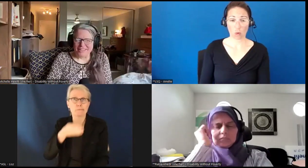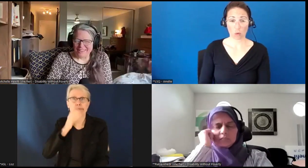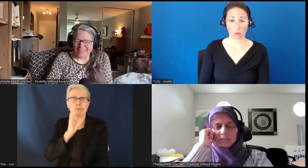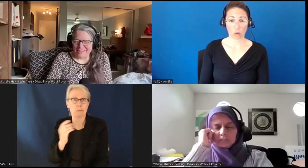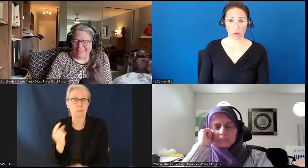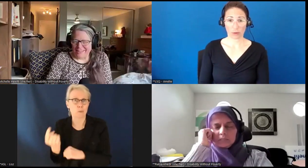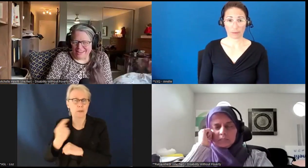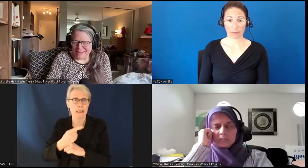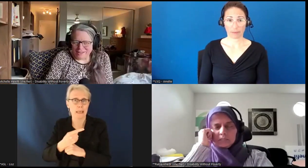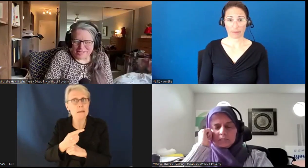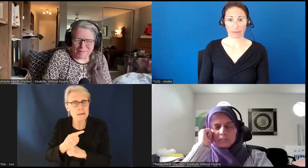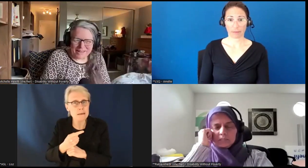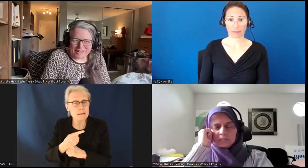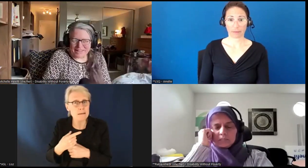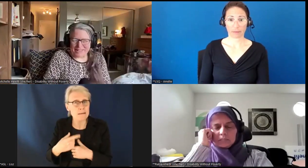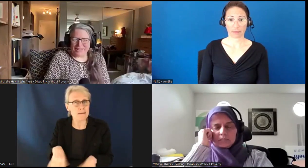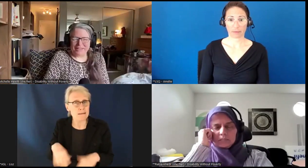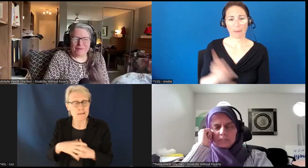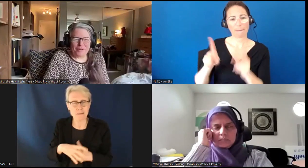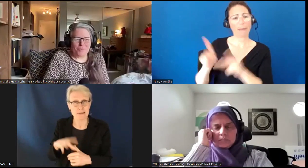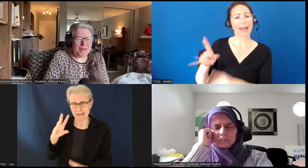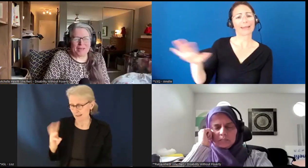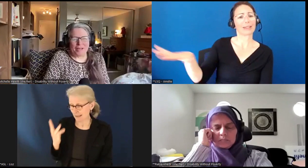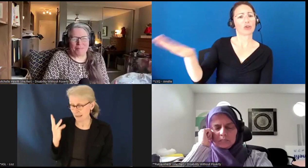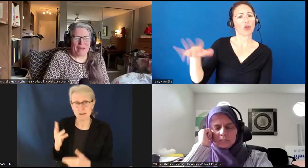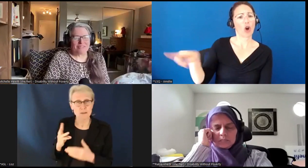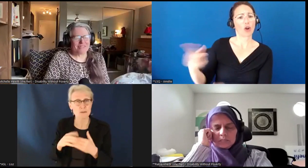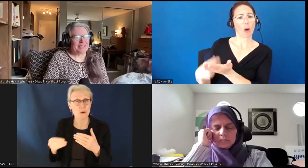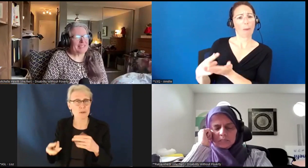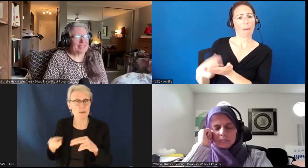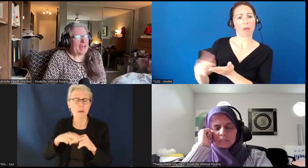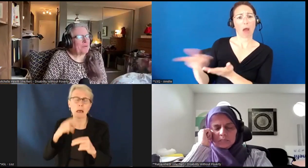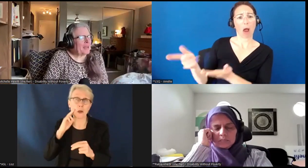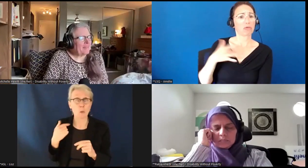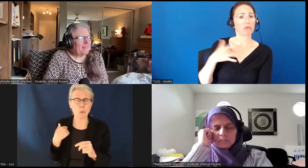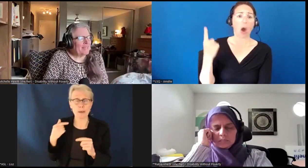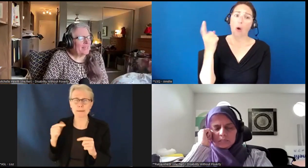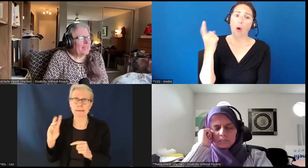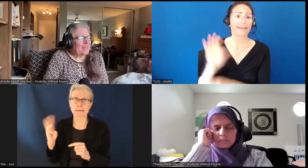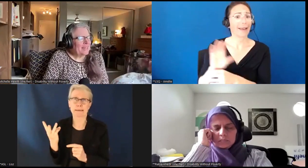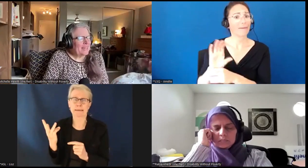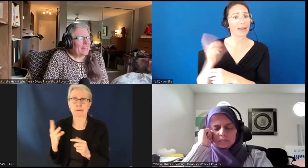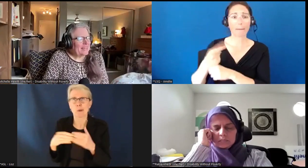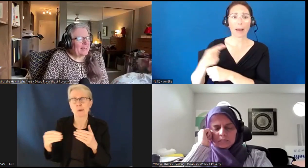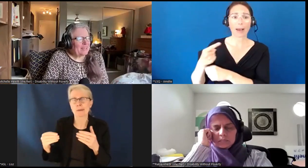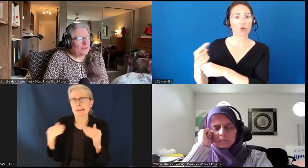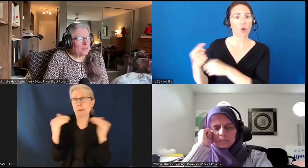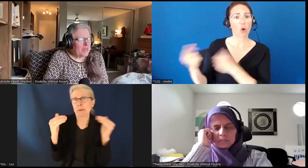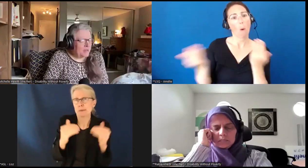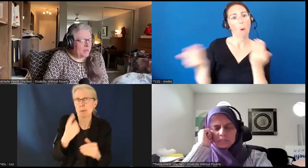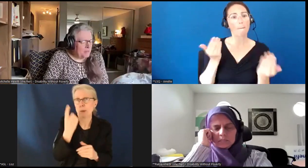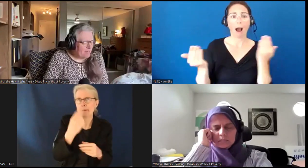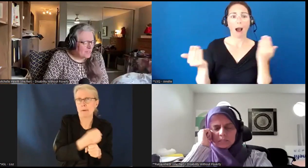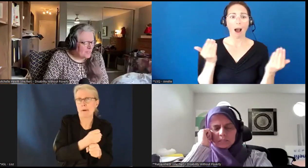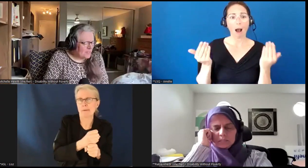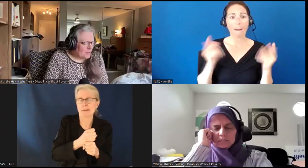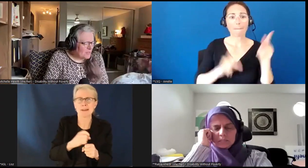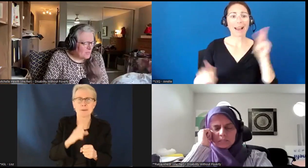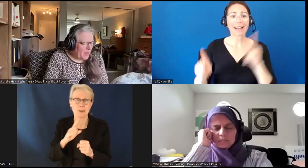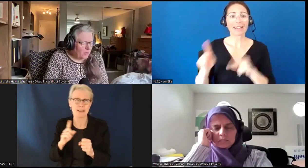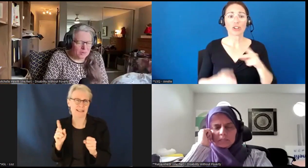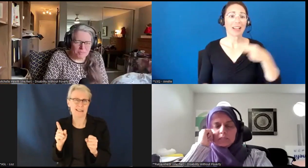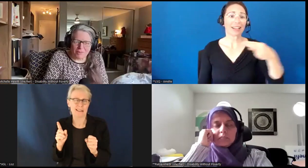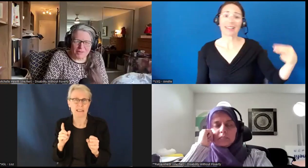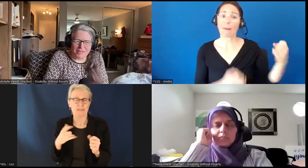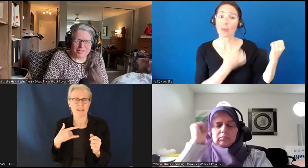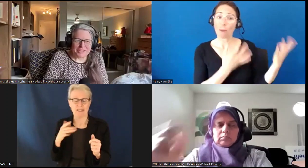poverty, they're not going to spend it. I know we're making comparisons there, but I really, those type of comparisons don't sit